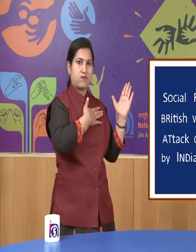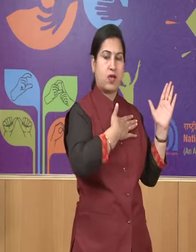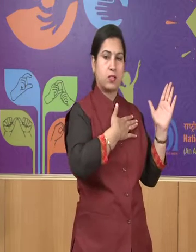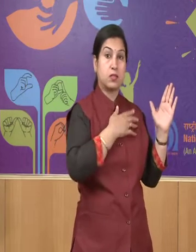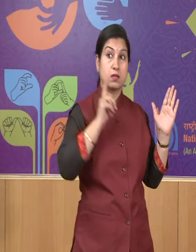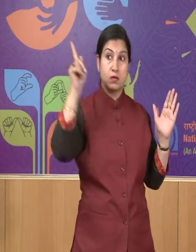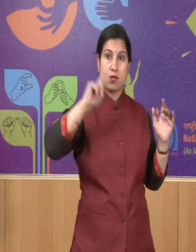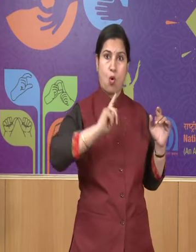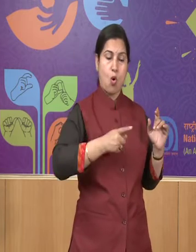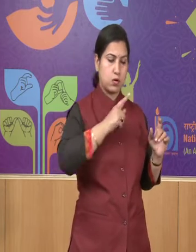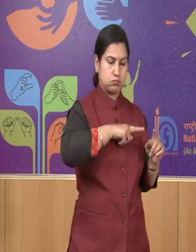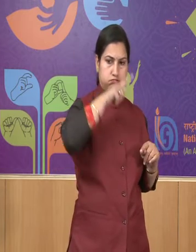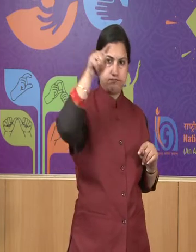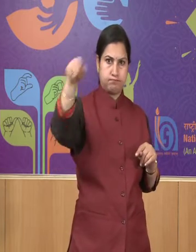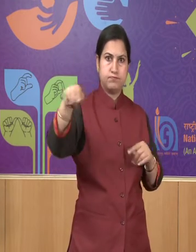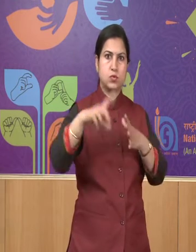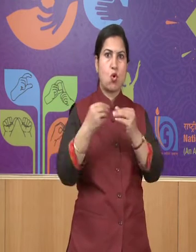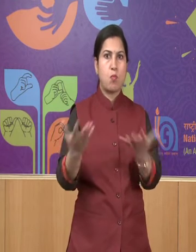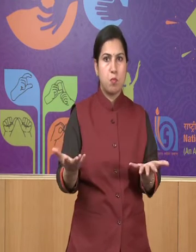Now we will discuss the fourth cause.